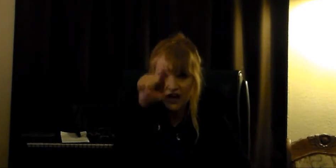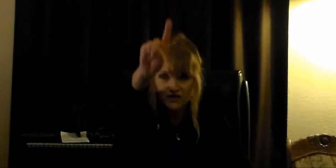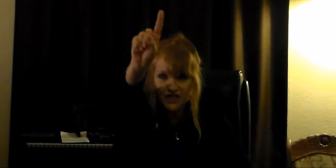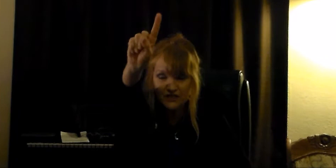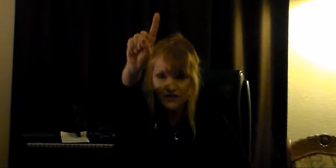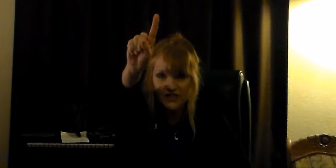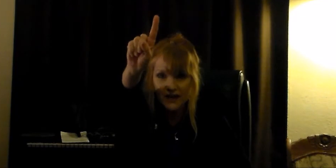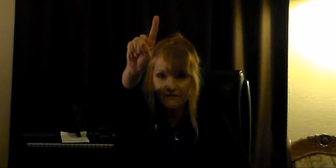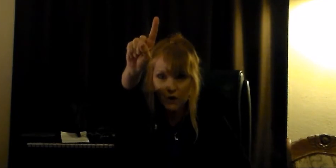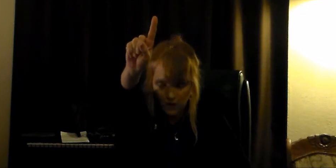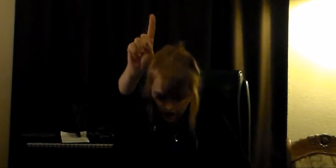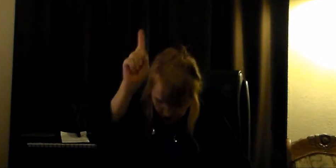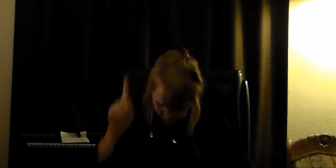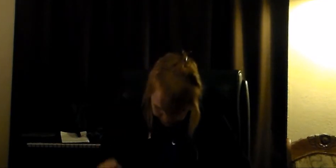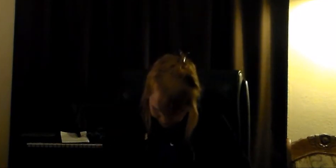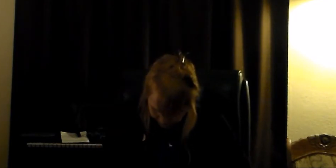follow Jesus from this day forward.